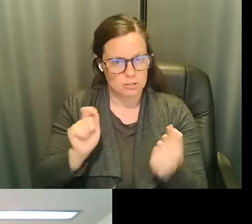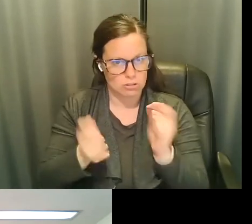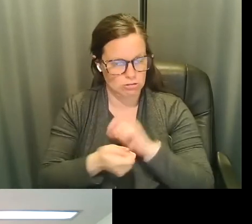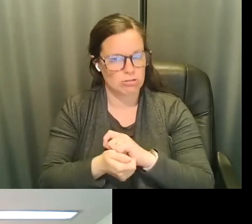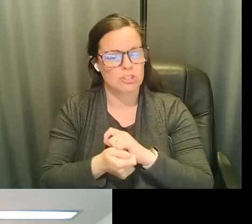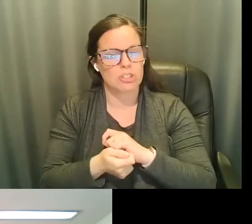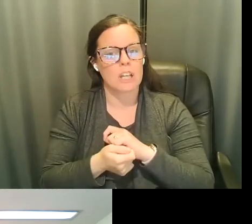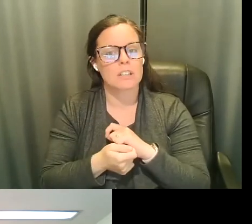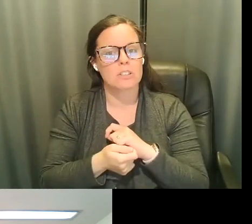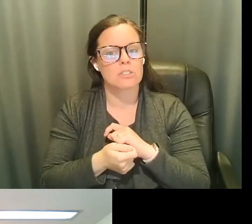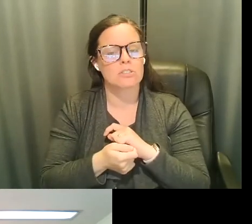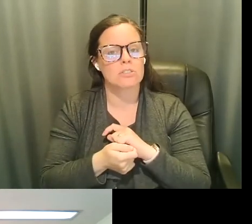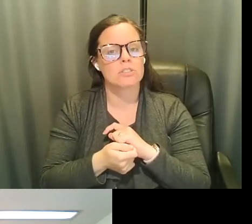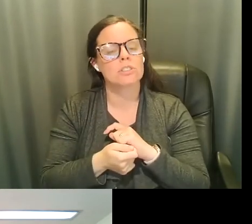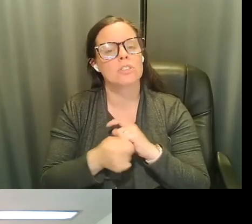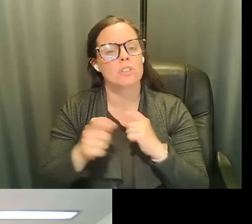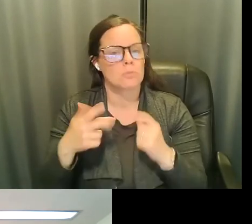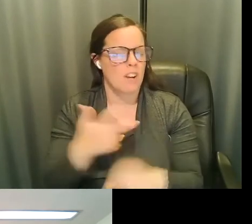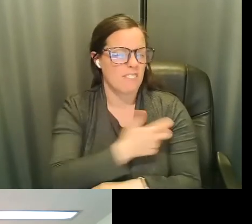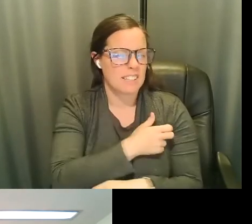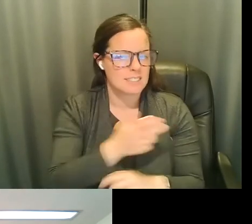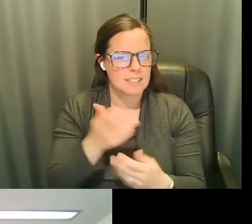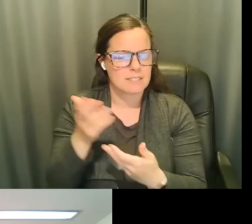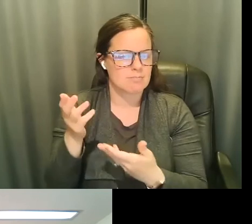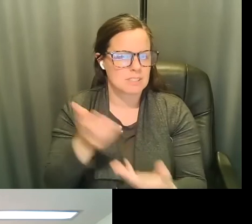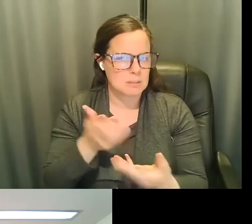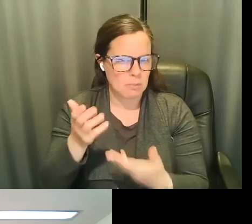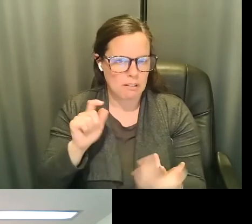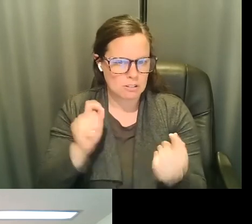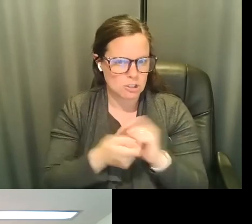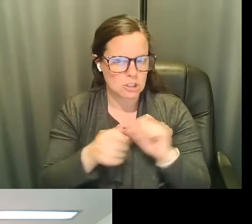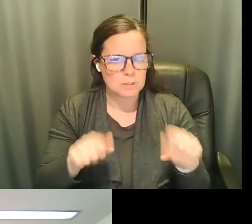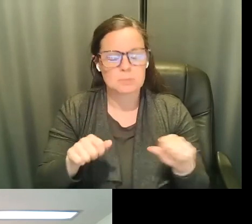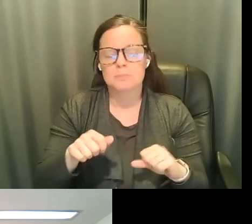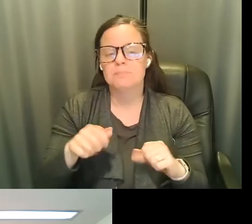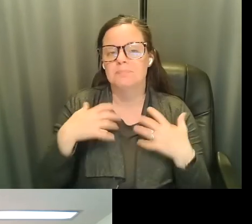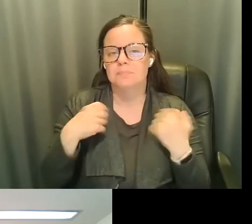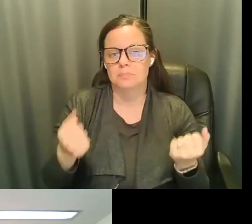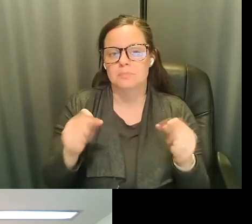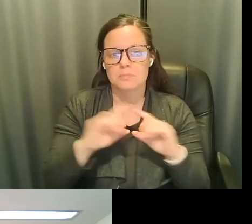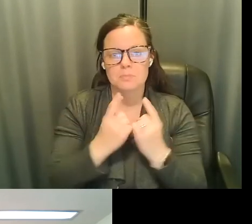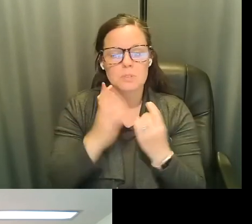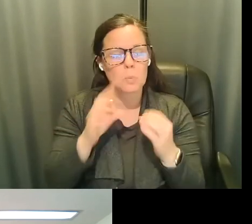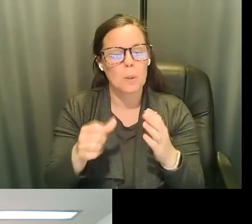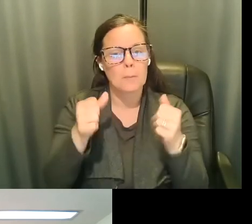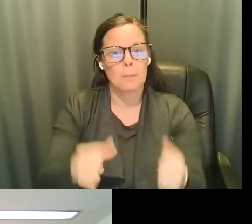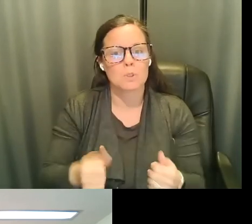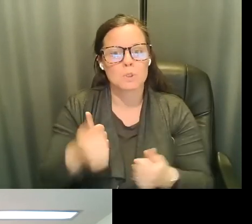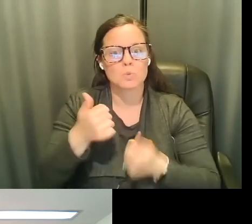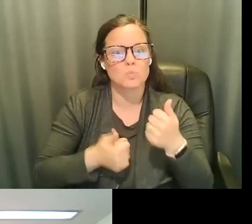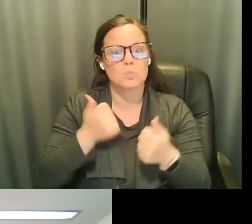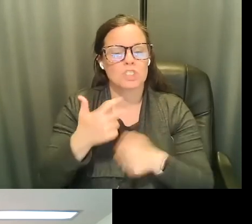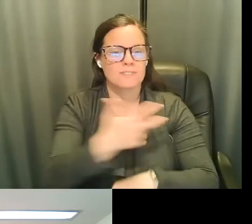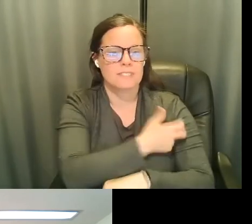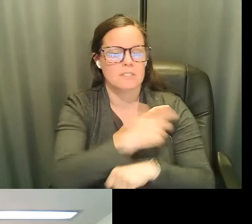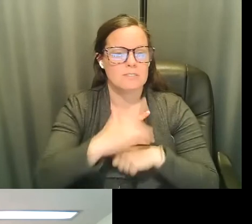our vaccine supply could change. The health department will post which vaccine we have weekly